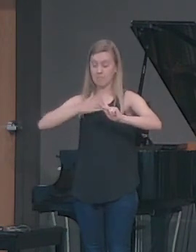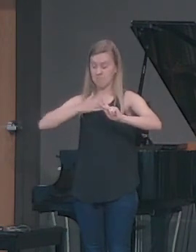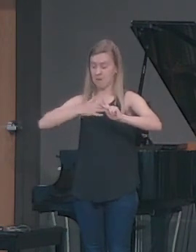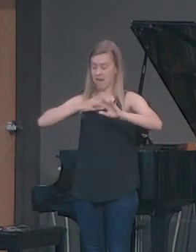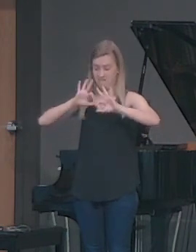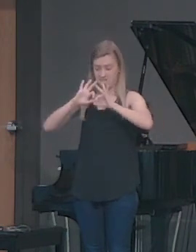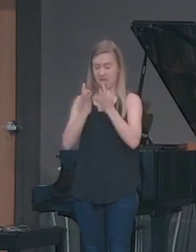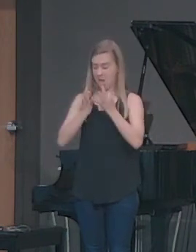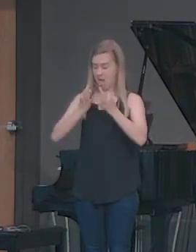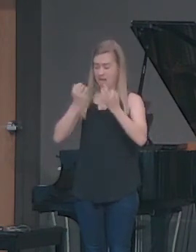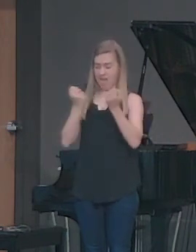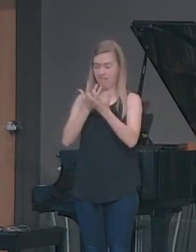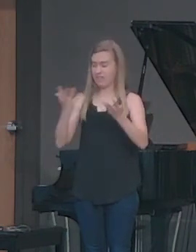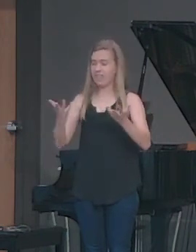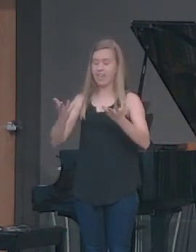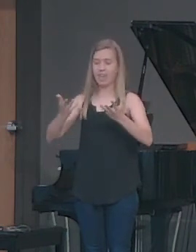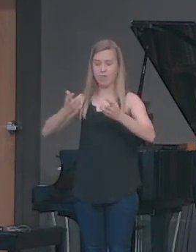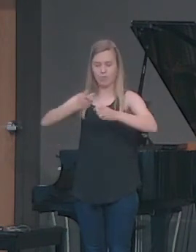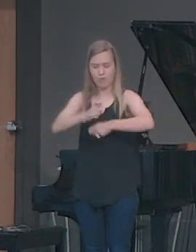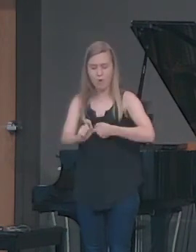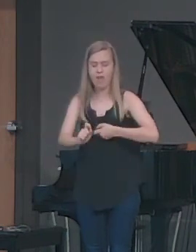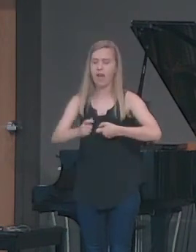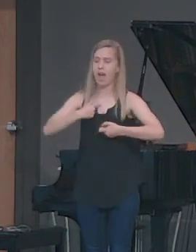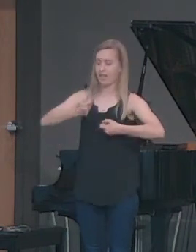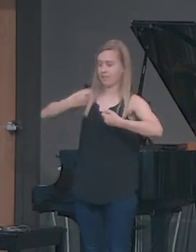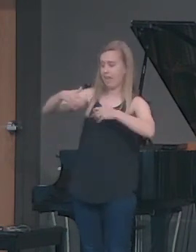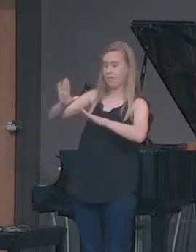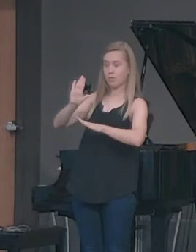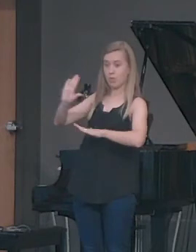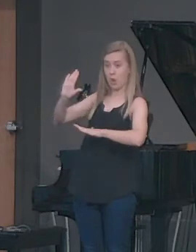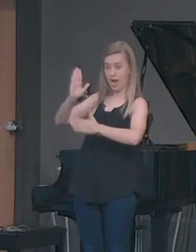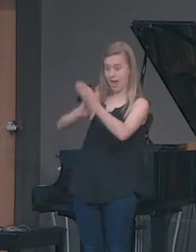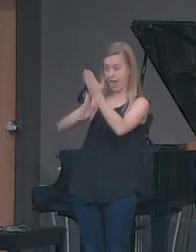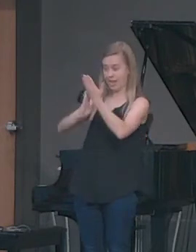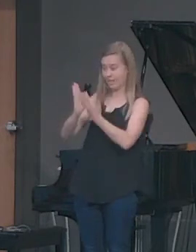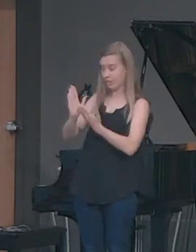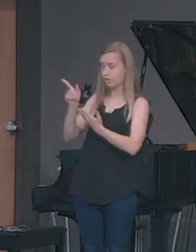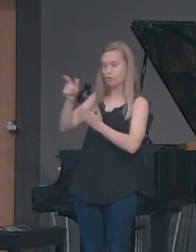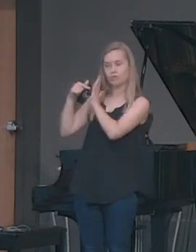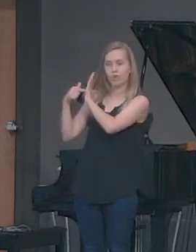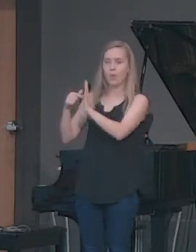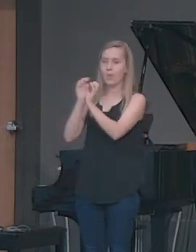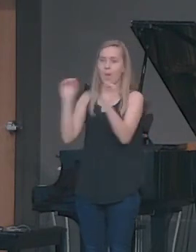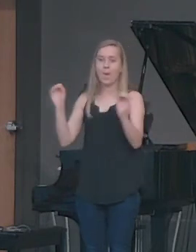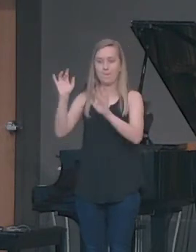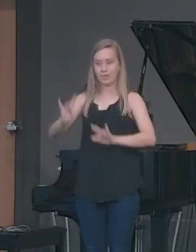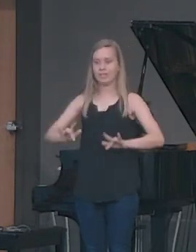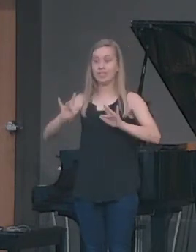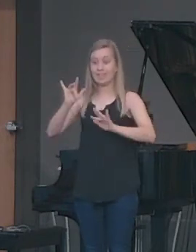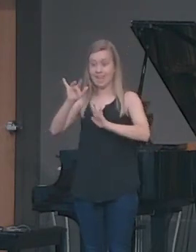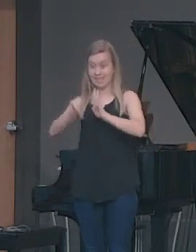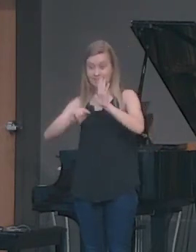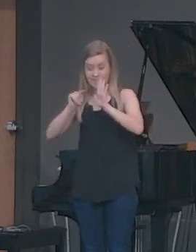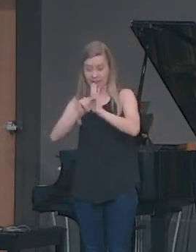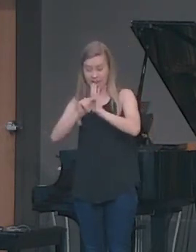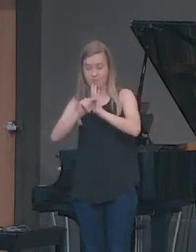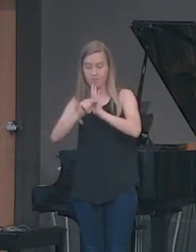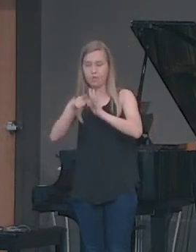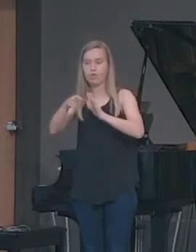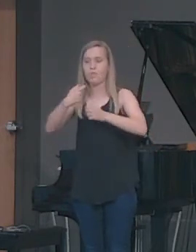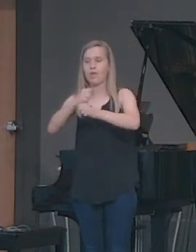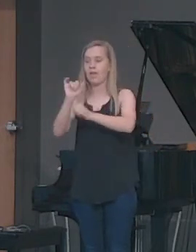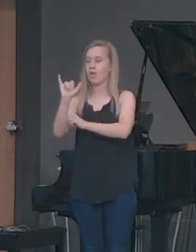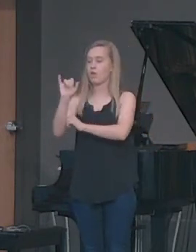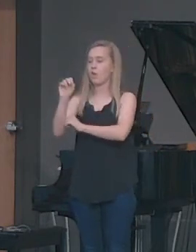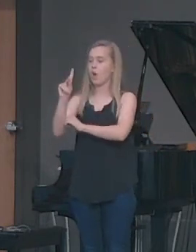heritage. I gave them into your hand. You showed them no mercy. On the age you made your yoke exceedingly